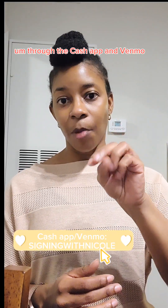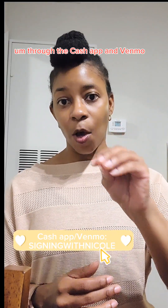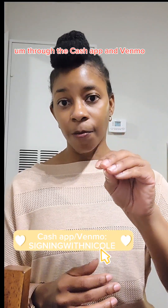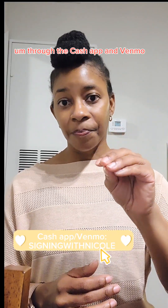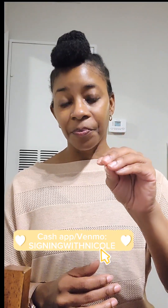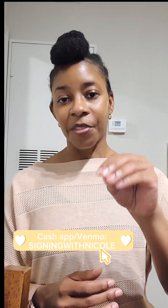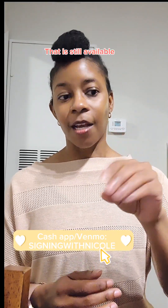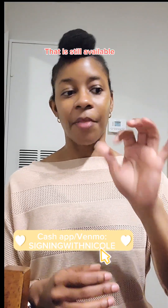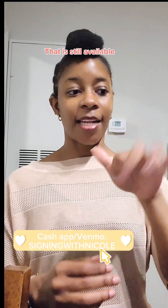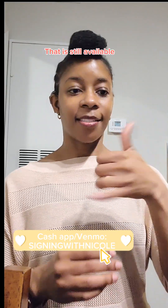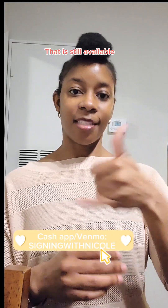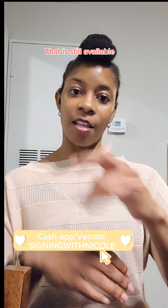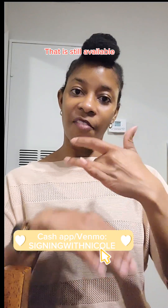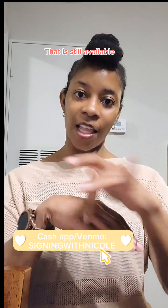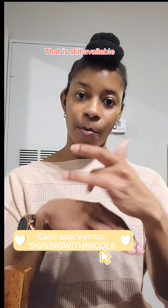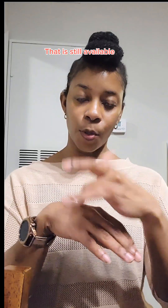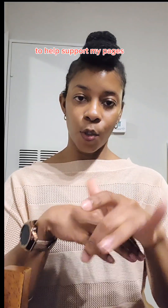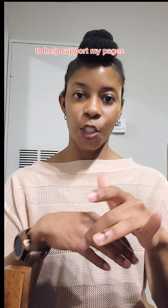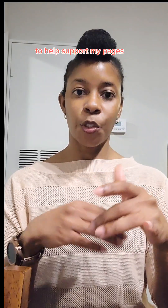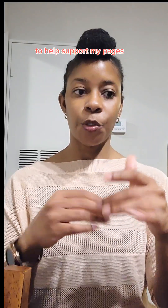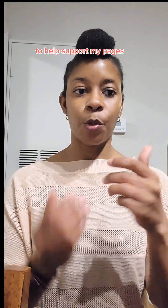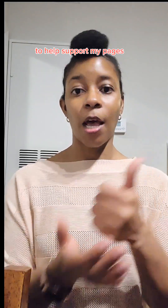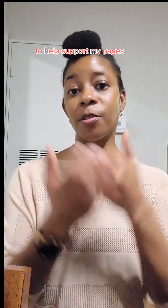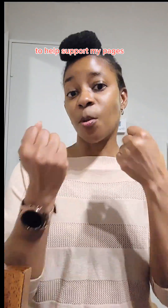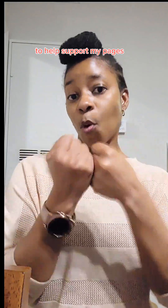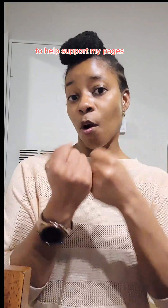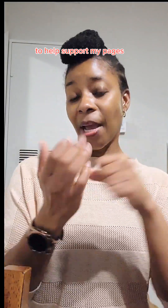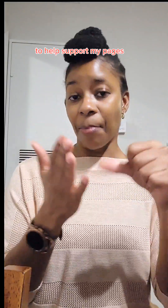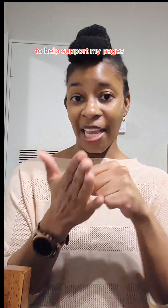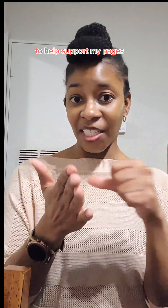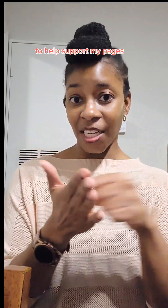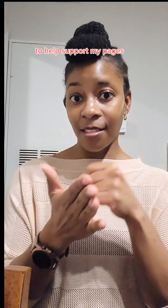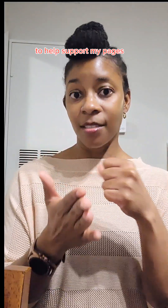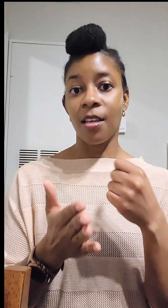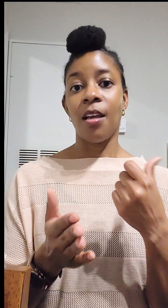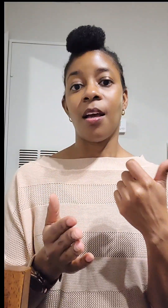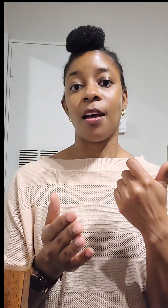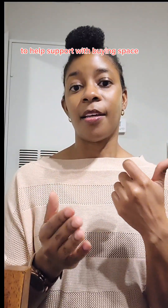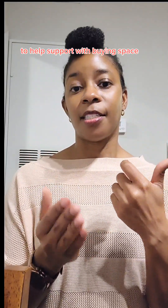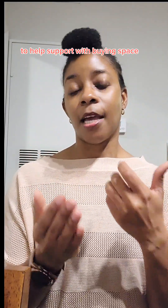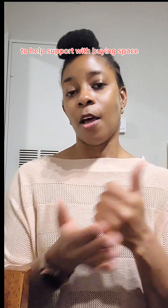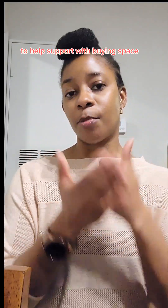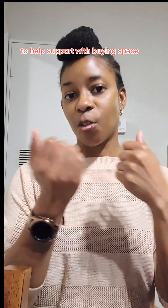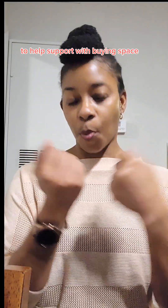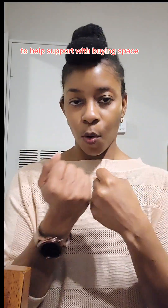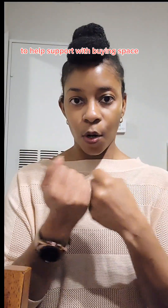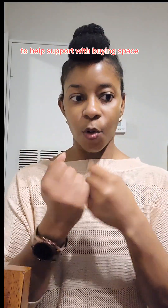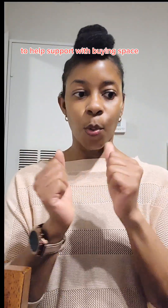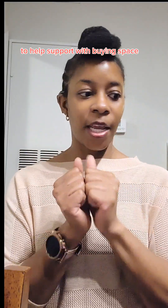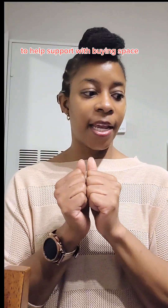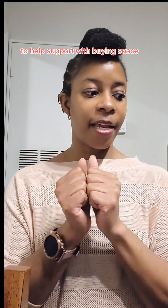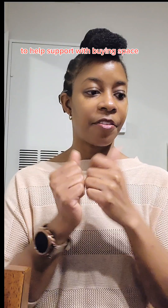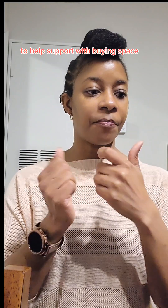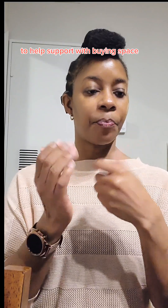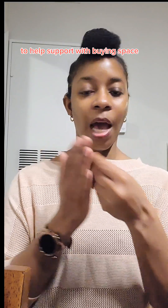Venmo. That is still available to help support my pages, to help support with